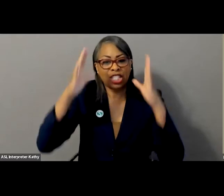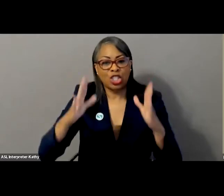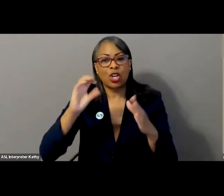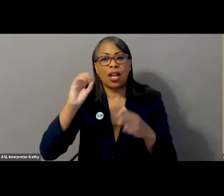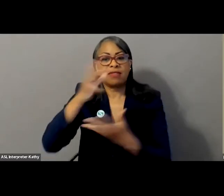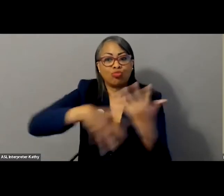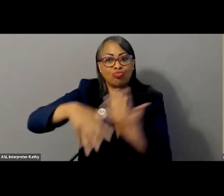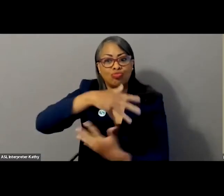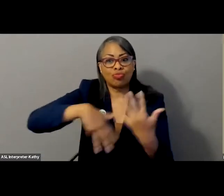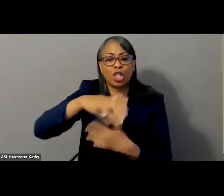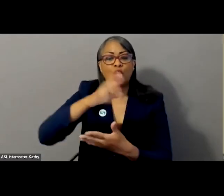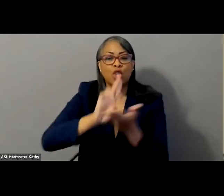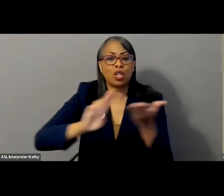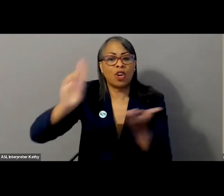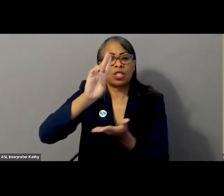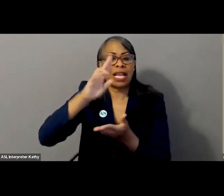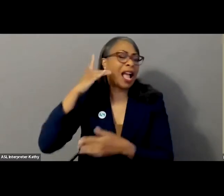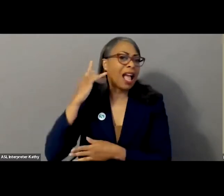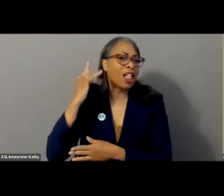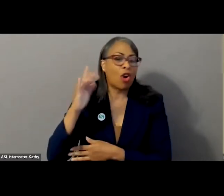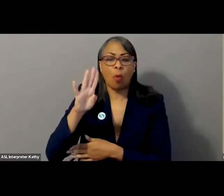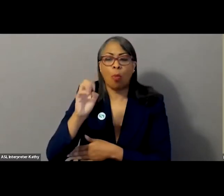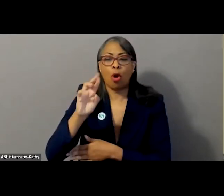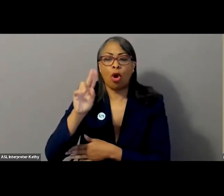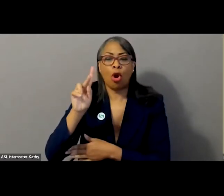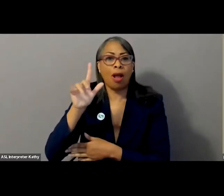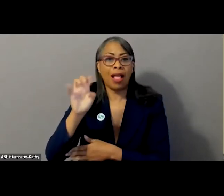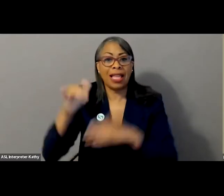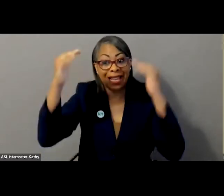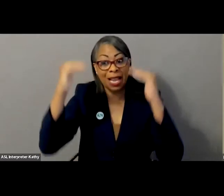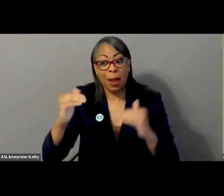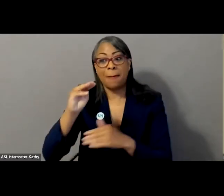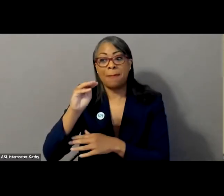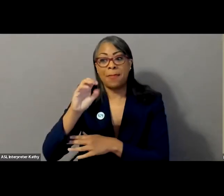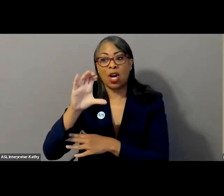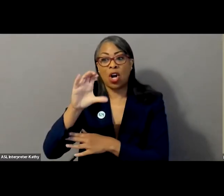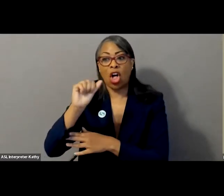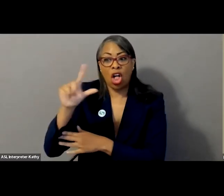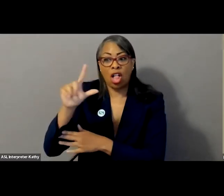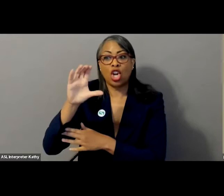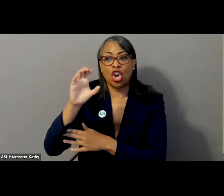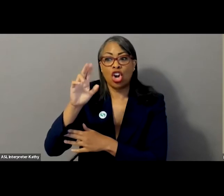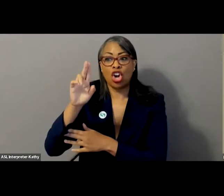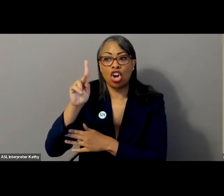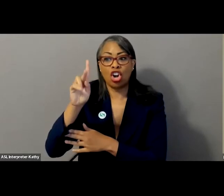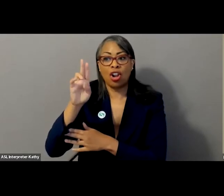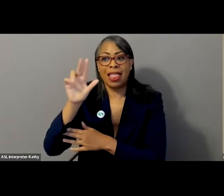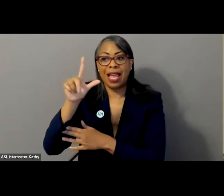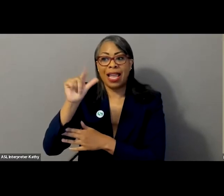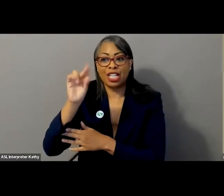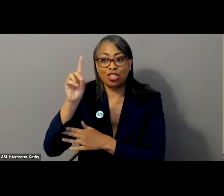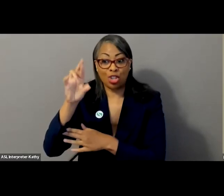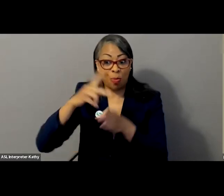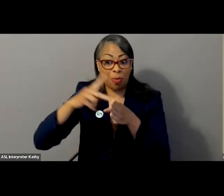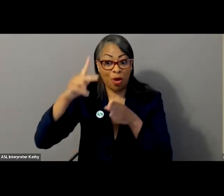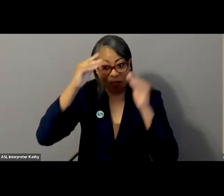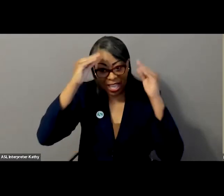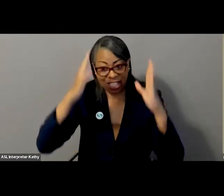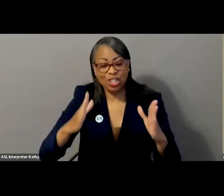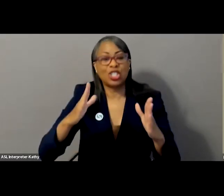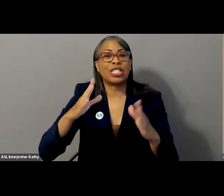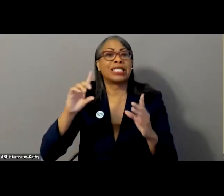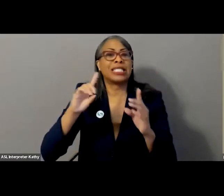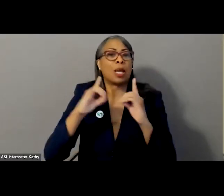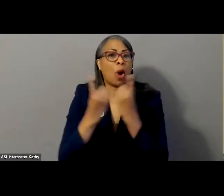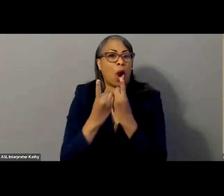at the University of California, Berkeley. McCall Kurlander, who is here in person, Professor and Department Chair at the University